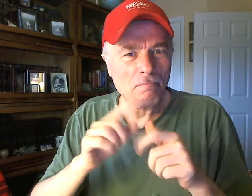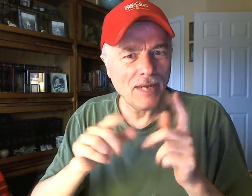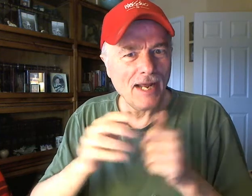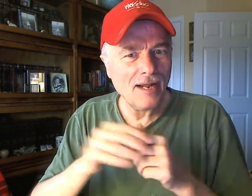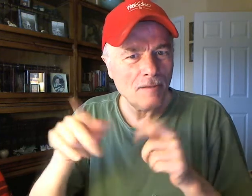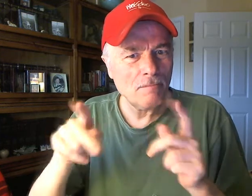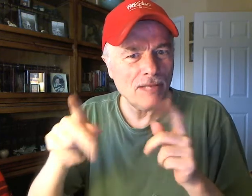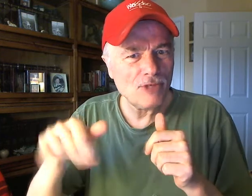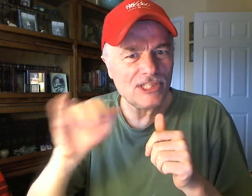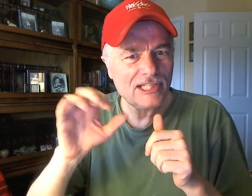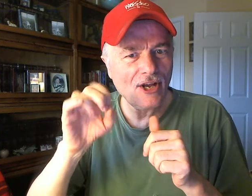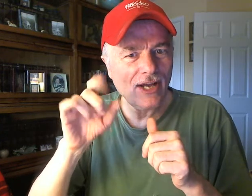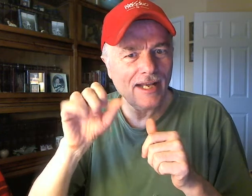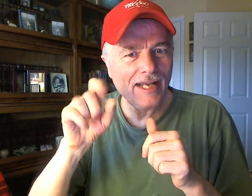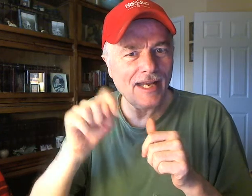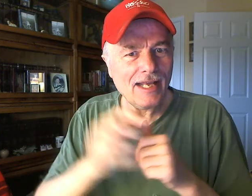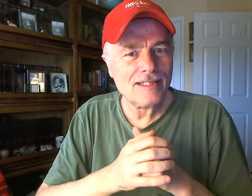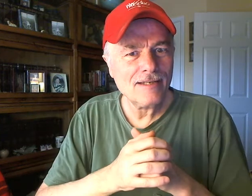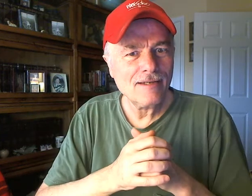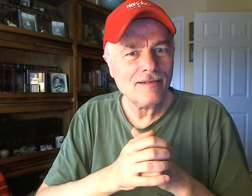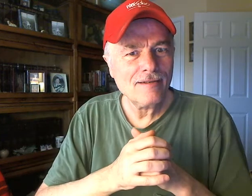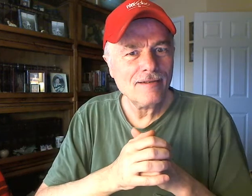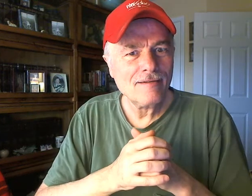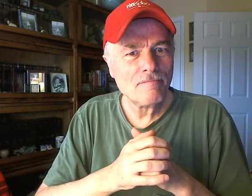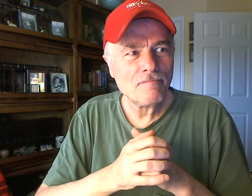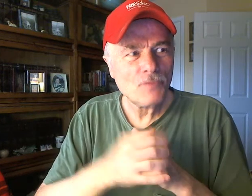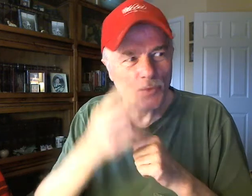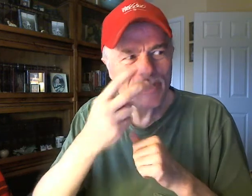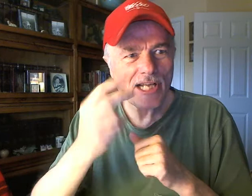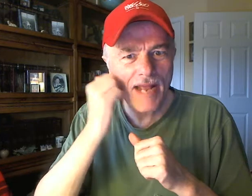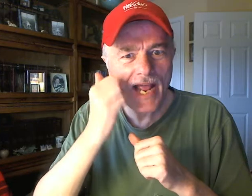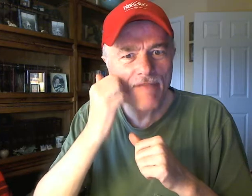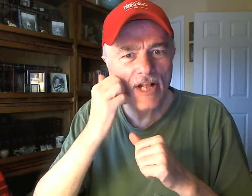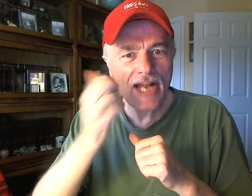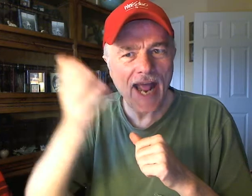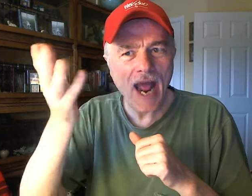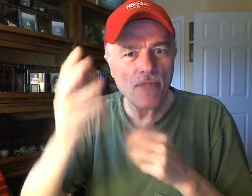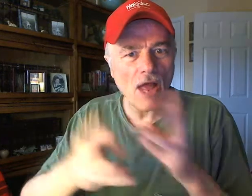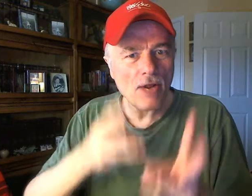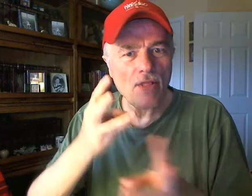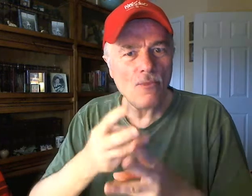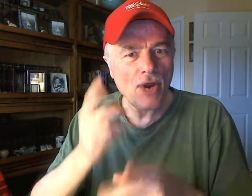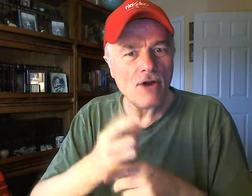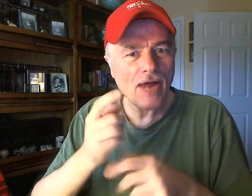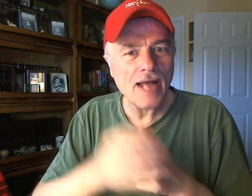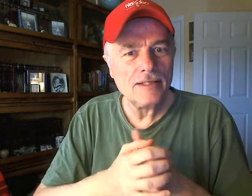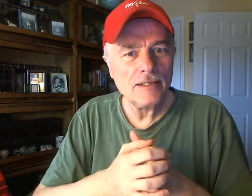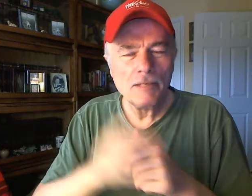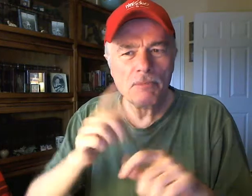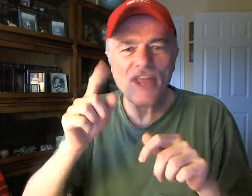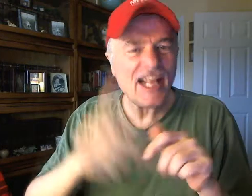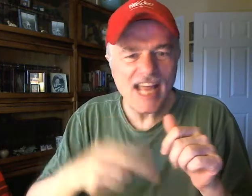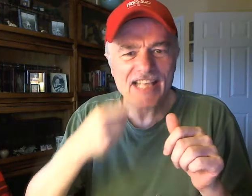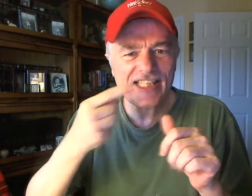But people still eat. Listen, even they are there in the real life, but they can't say